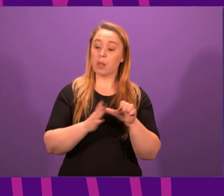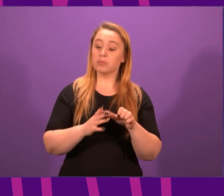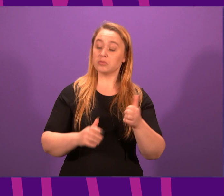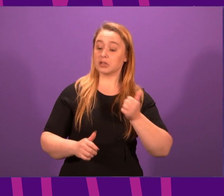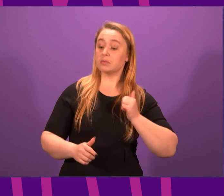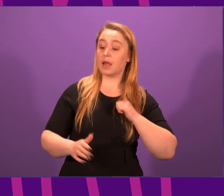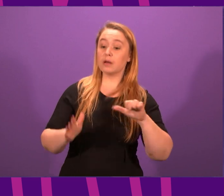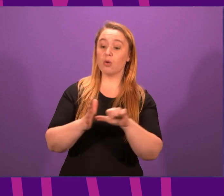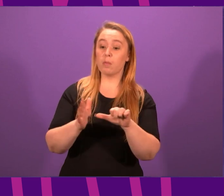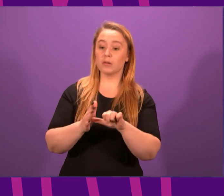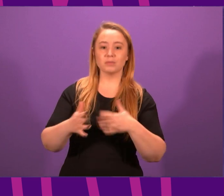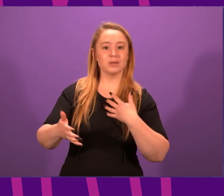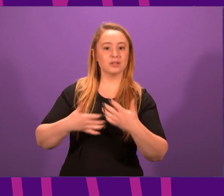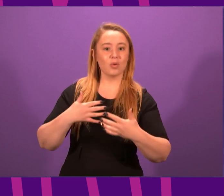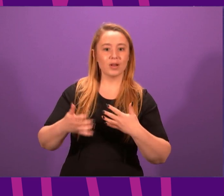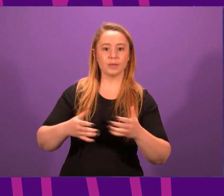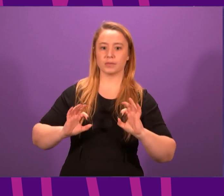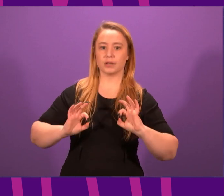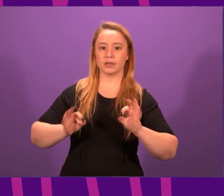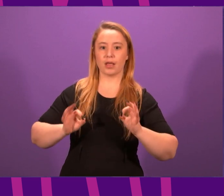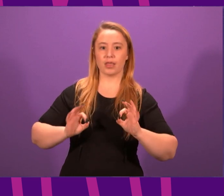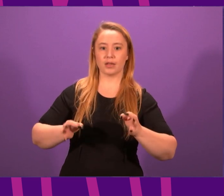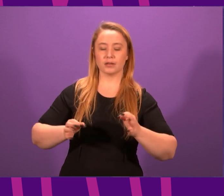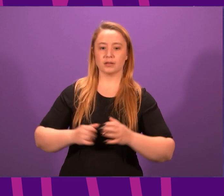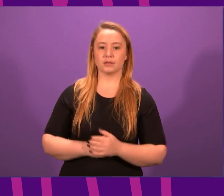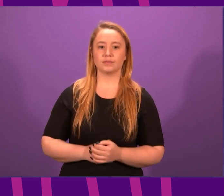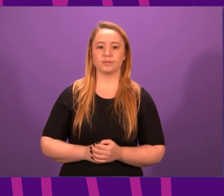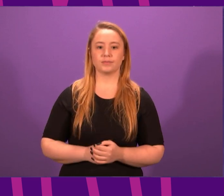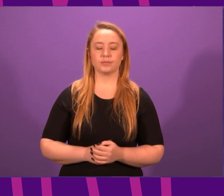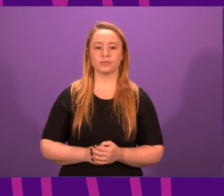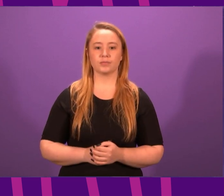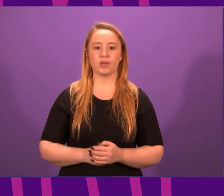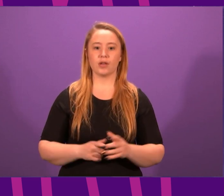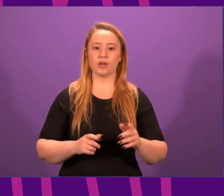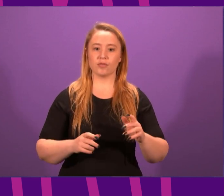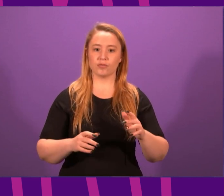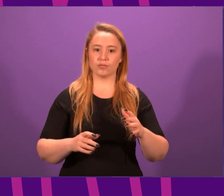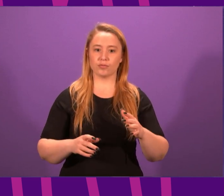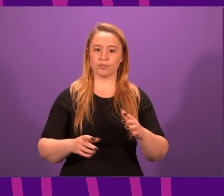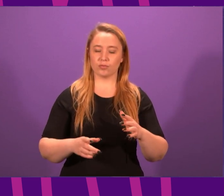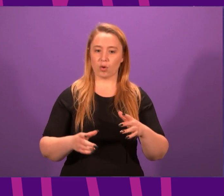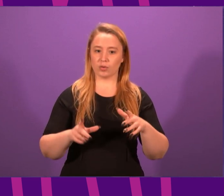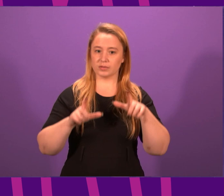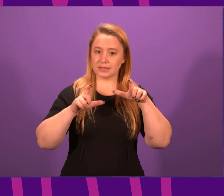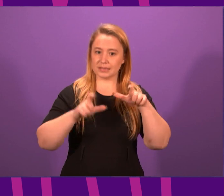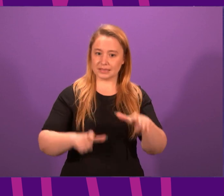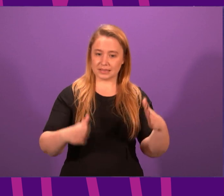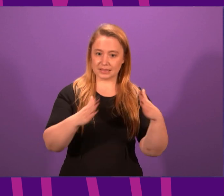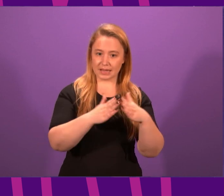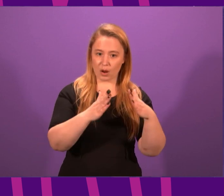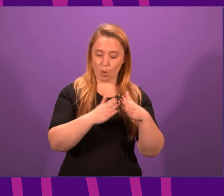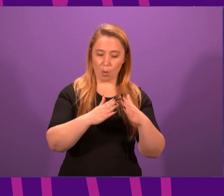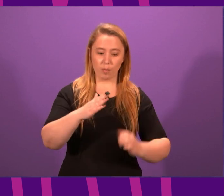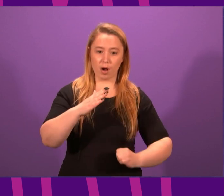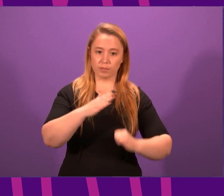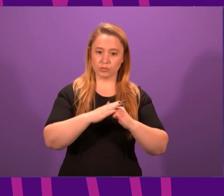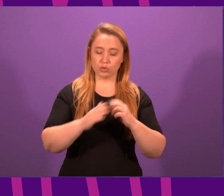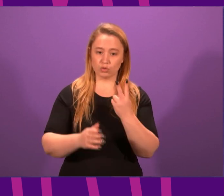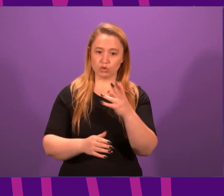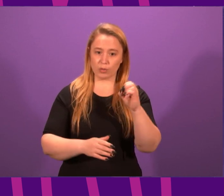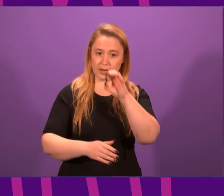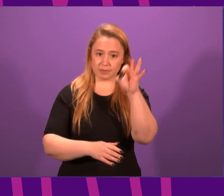with. It took 4 months for the Scottish Government to get quarantine spot checks up to the promised 20%.